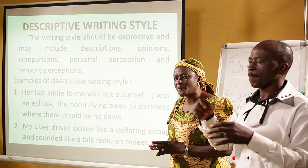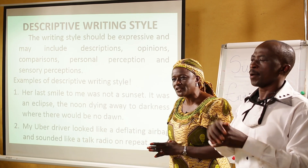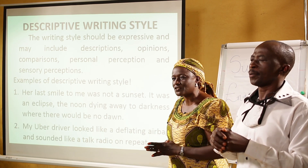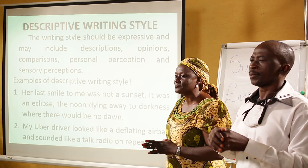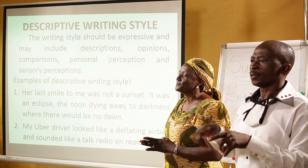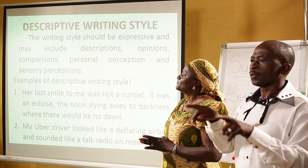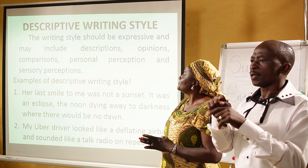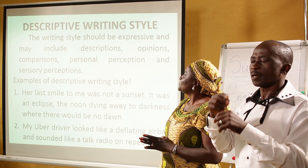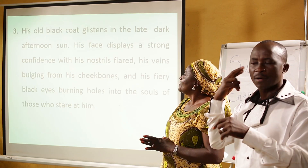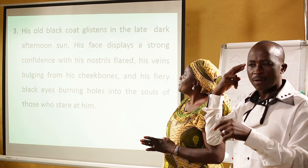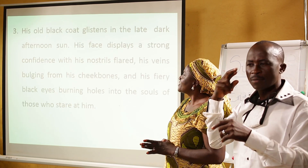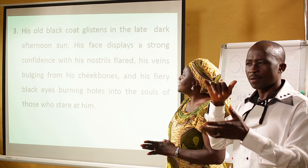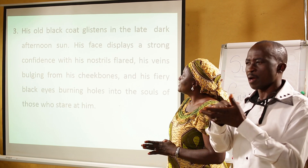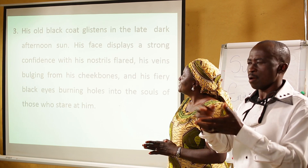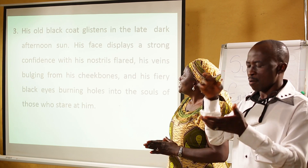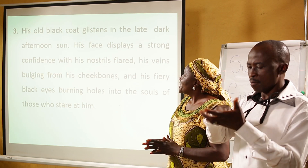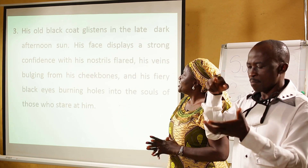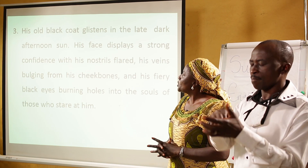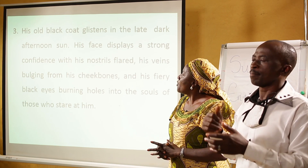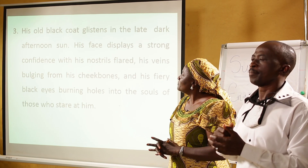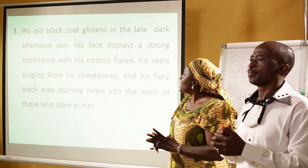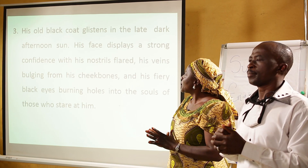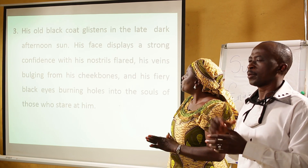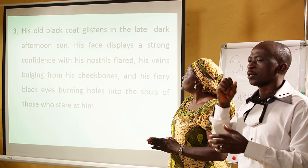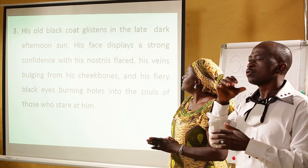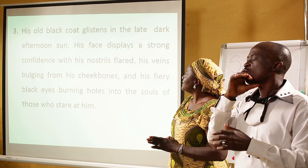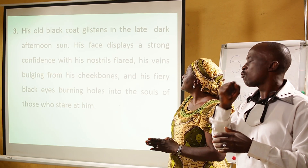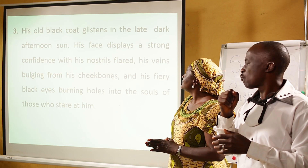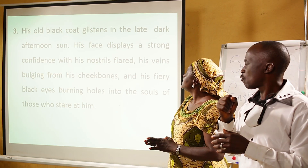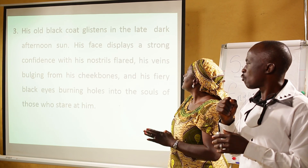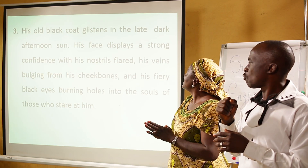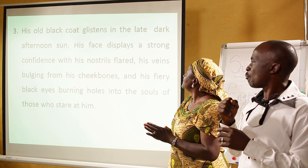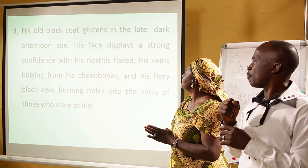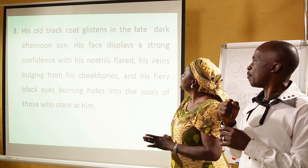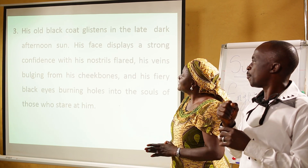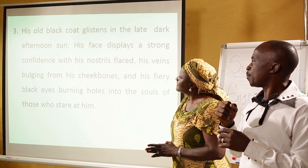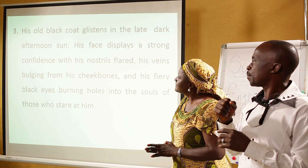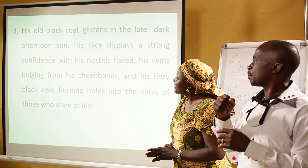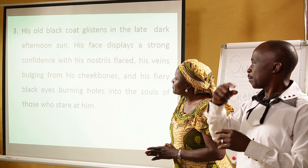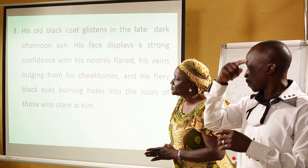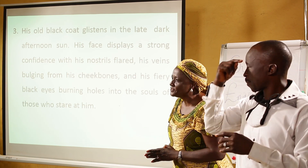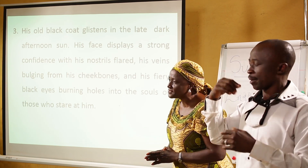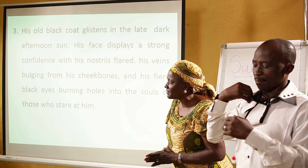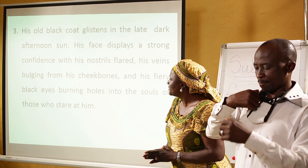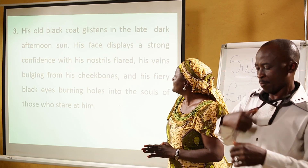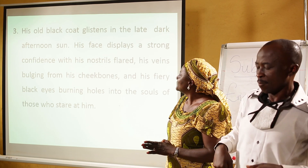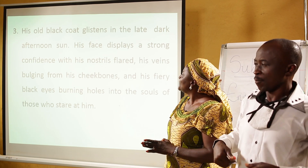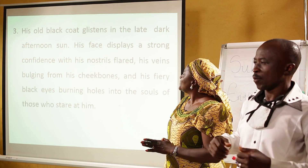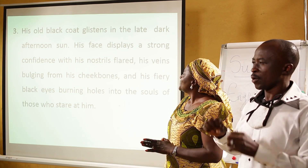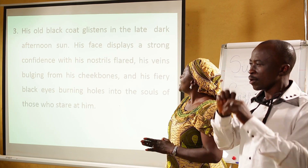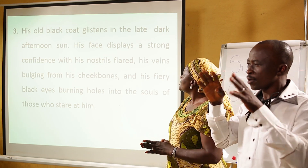on repeat. 3, his old black coat glistens in the late dark afternoon